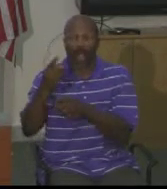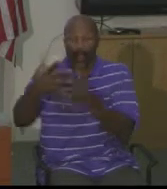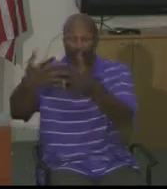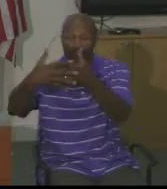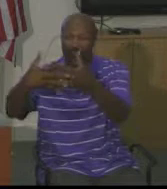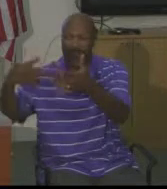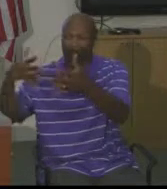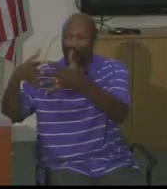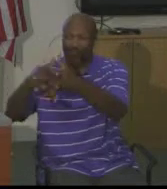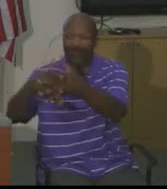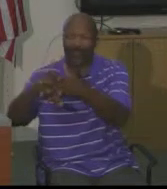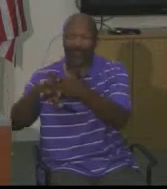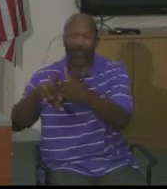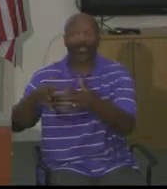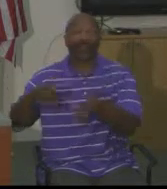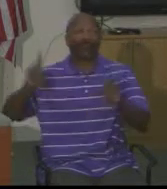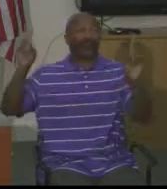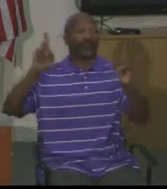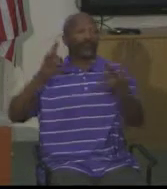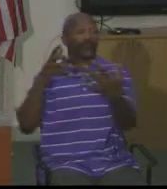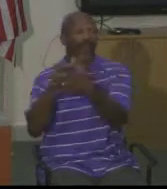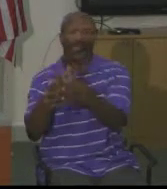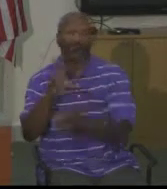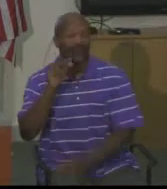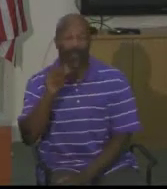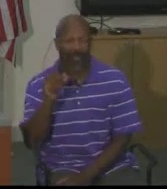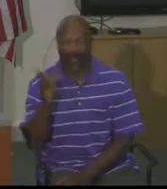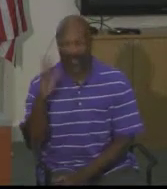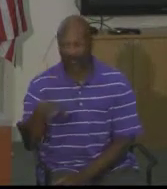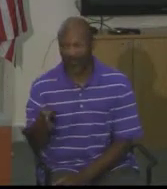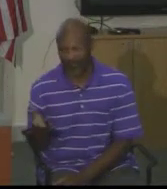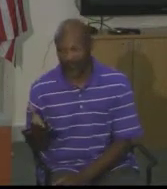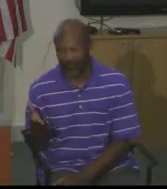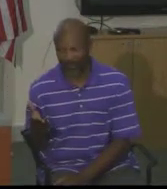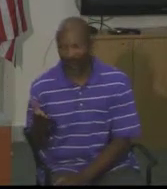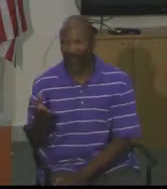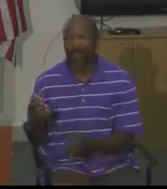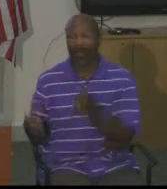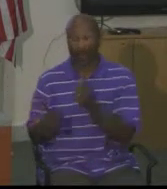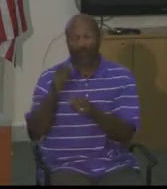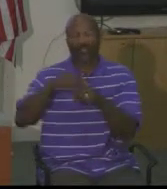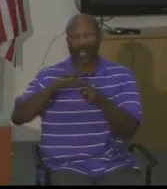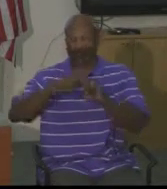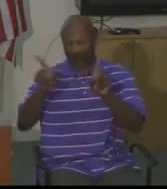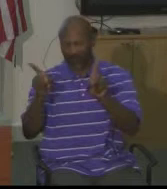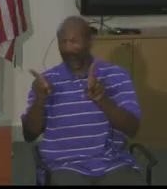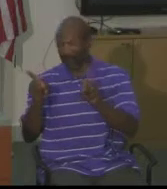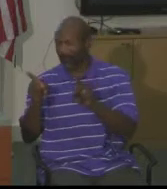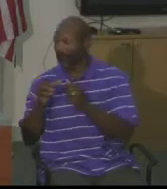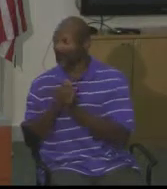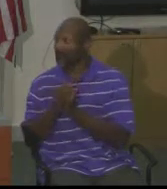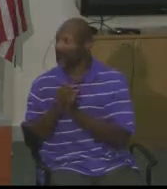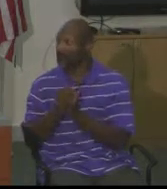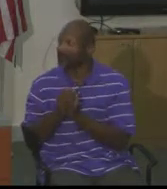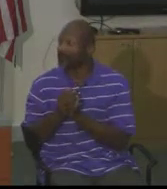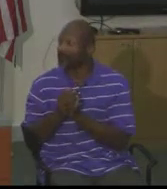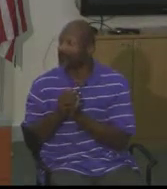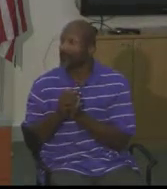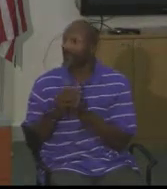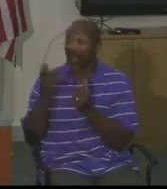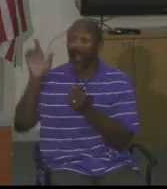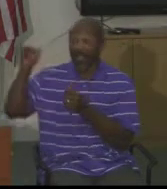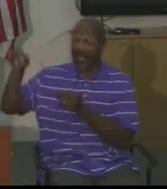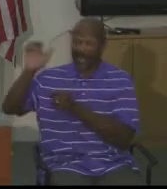been able to put two together and go, ah, it worked. You don't usually do it. Now, this is